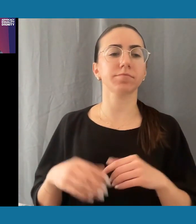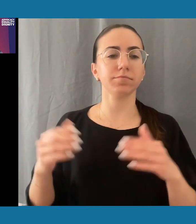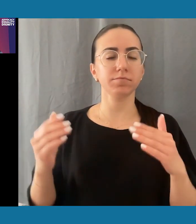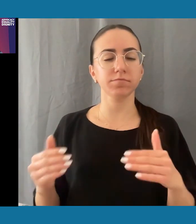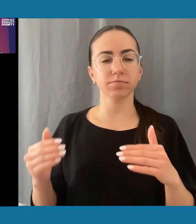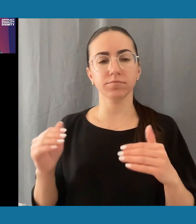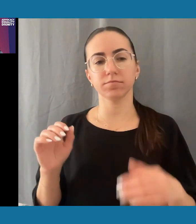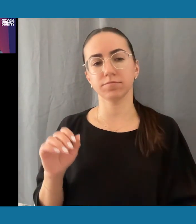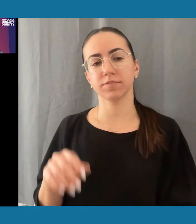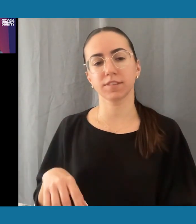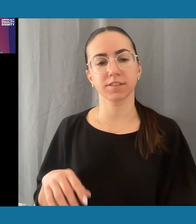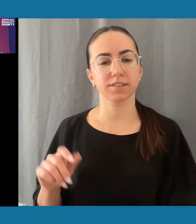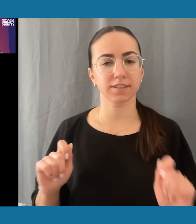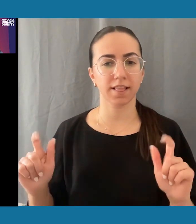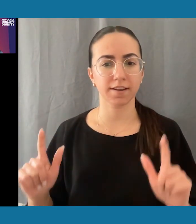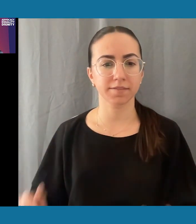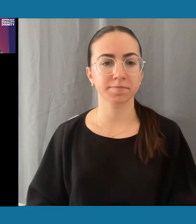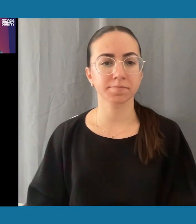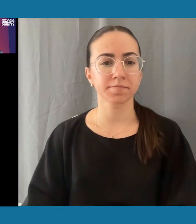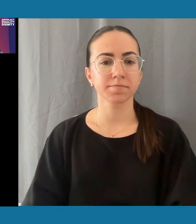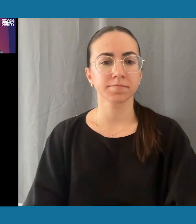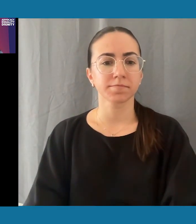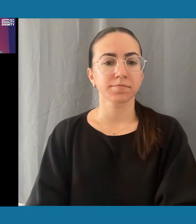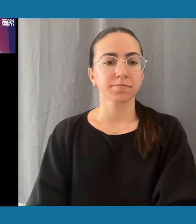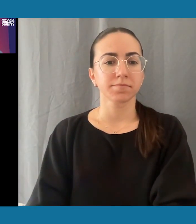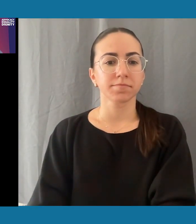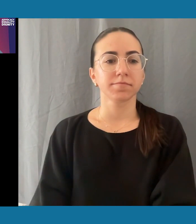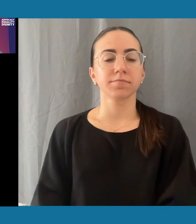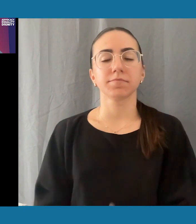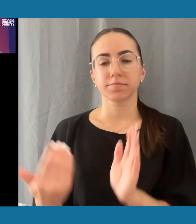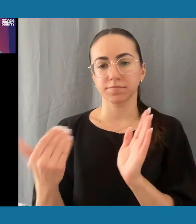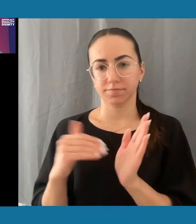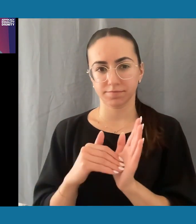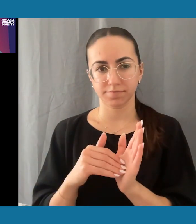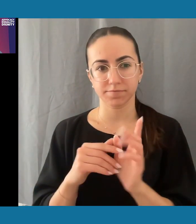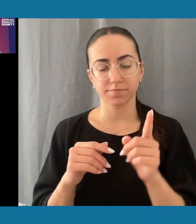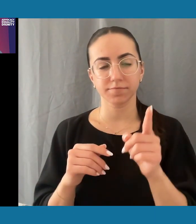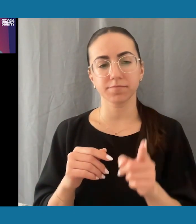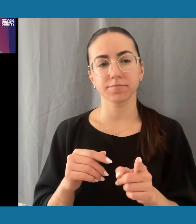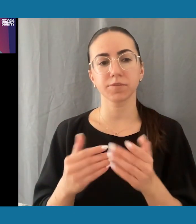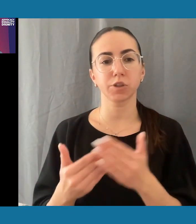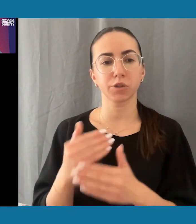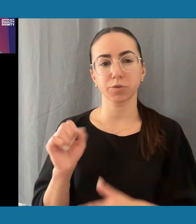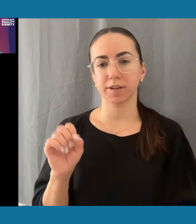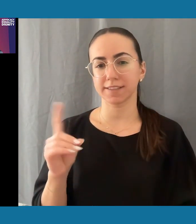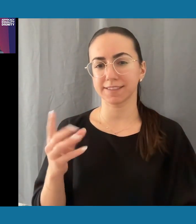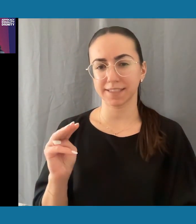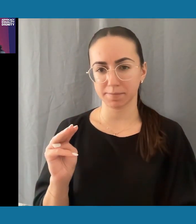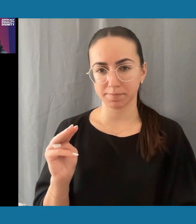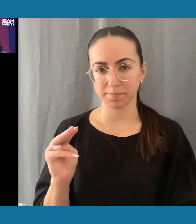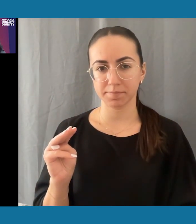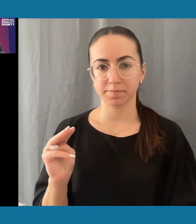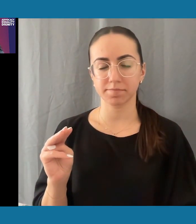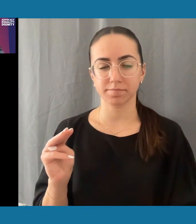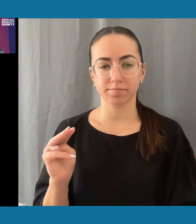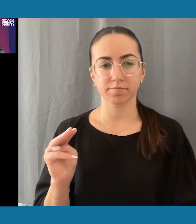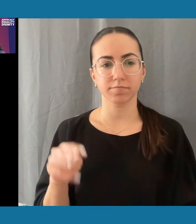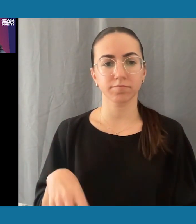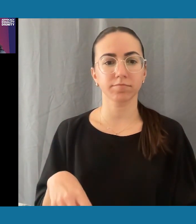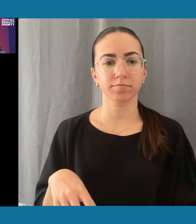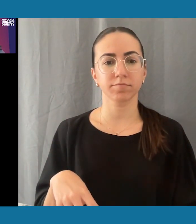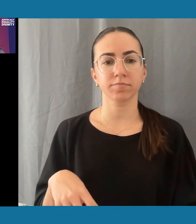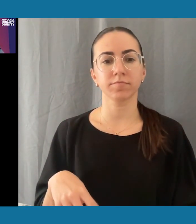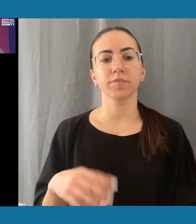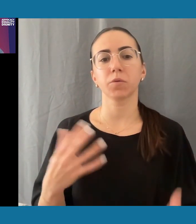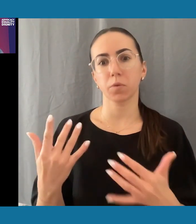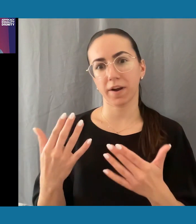So again, our new SDM statute, the law did pass. We're waiting for it to be signed by the governor. Hoping